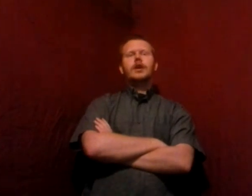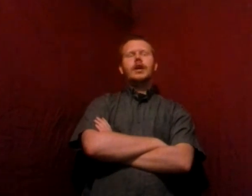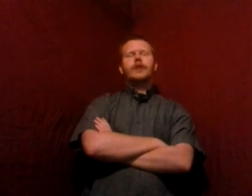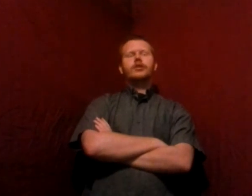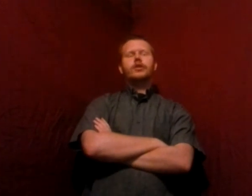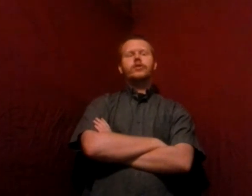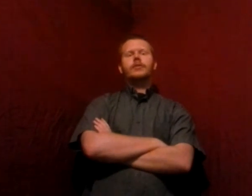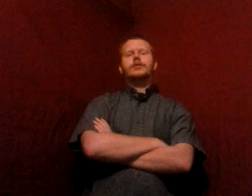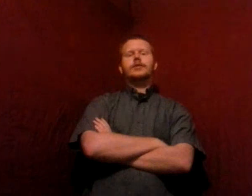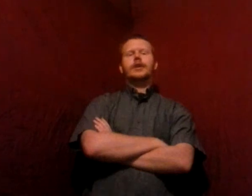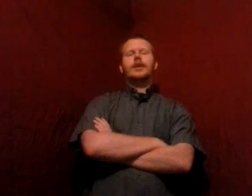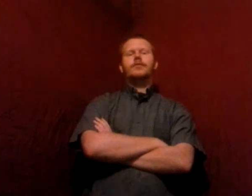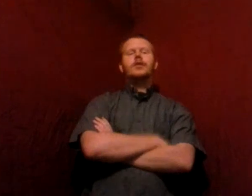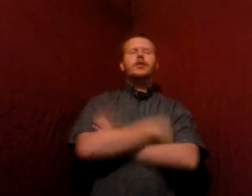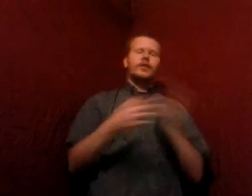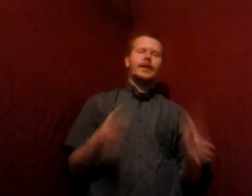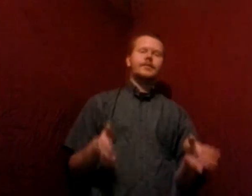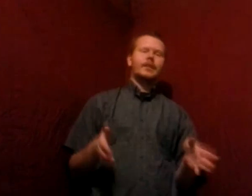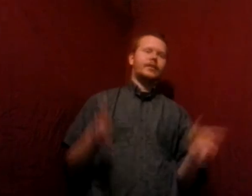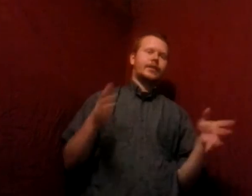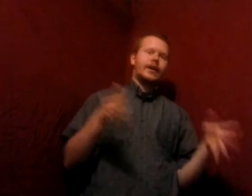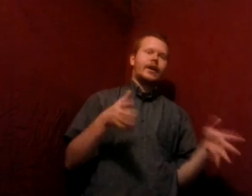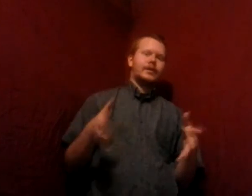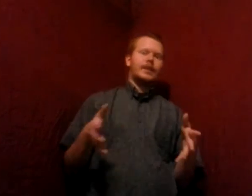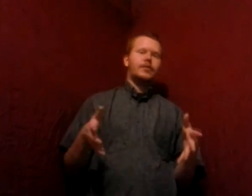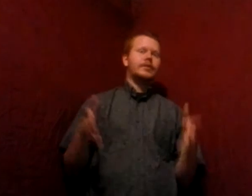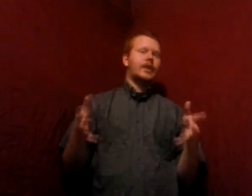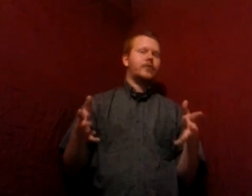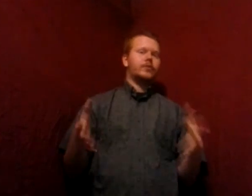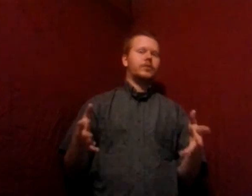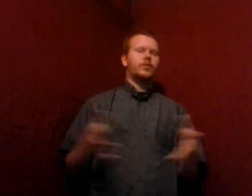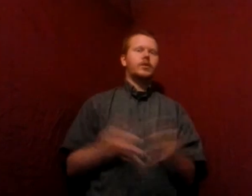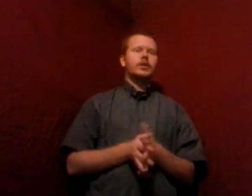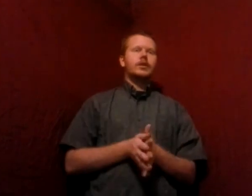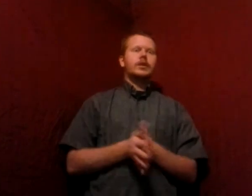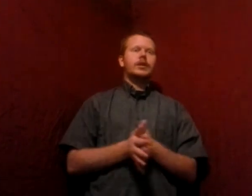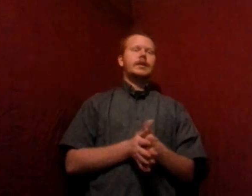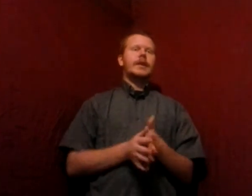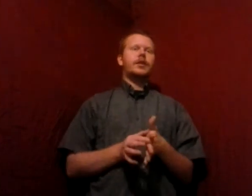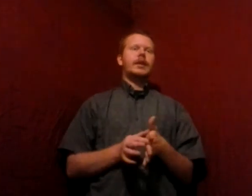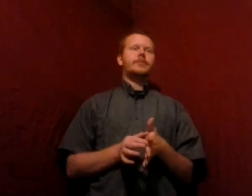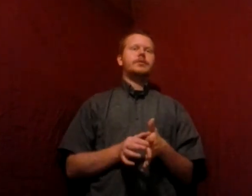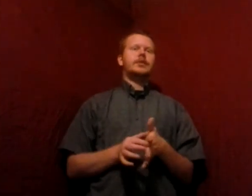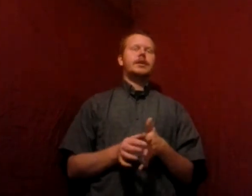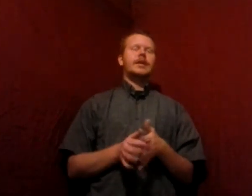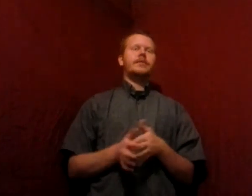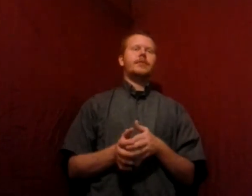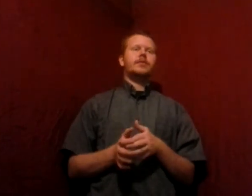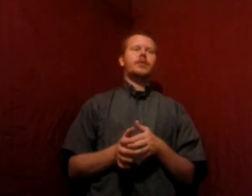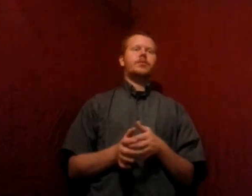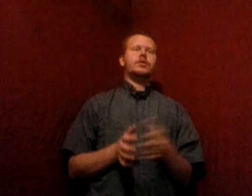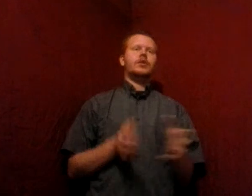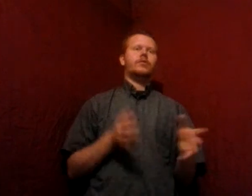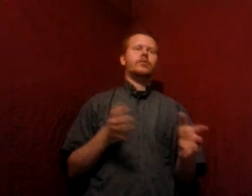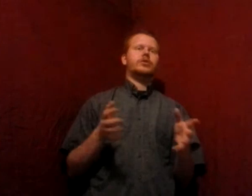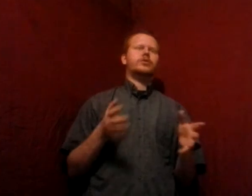i was on youtube most of the time with the laptop that the guy actually gave me this guy is really cool he gave me the lap he gave me his laptop what's over what's